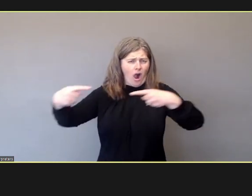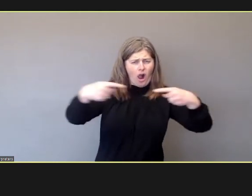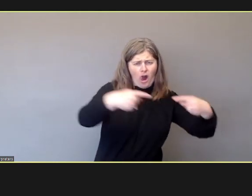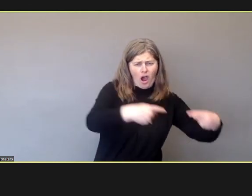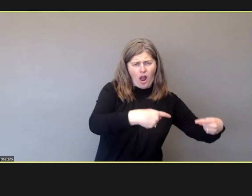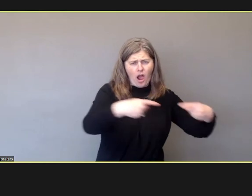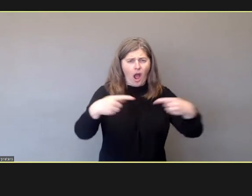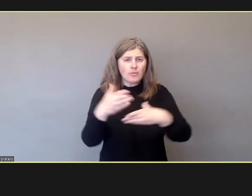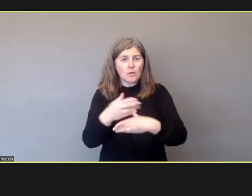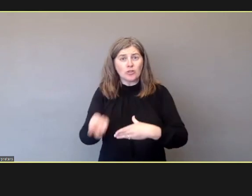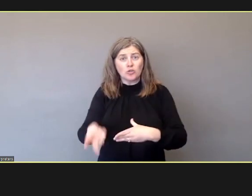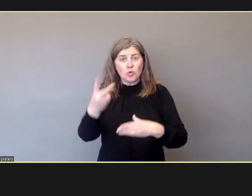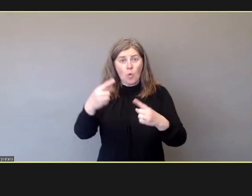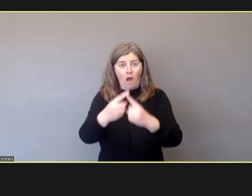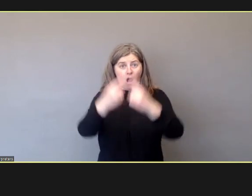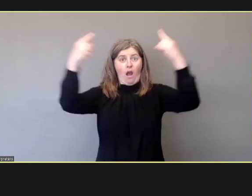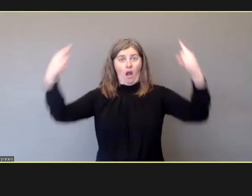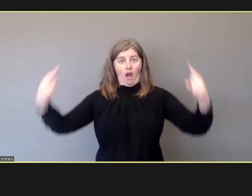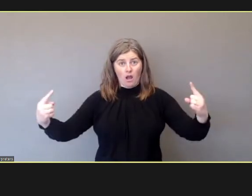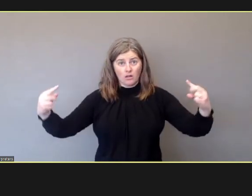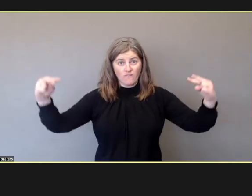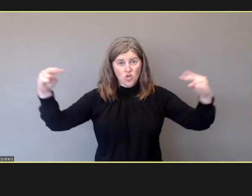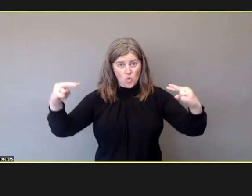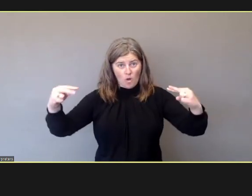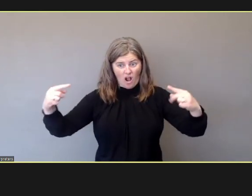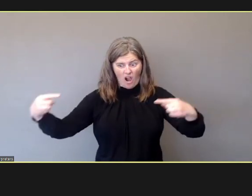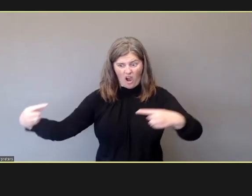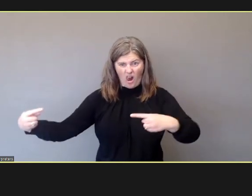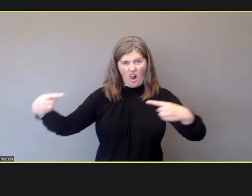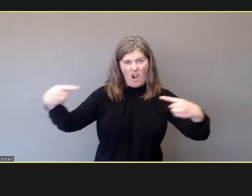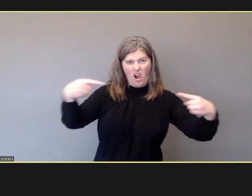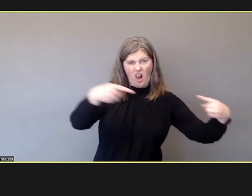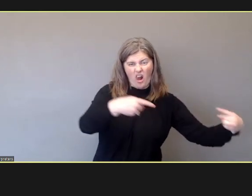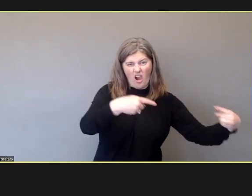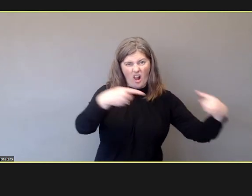two opposing parties, in almost